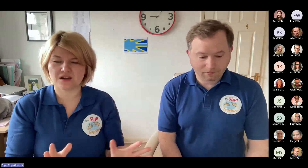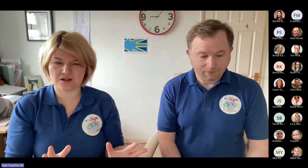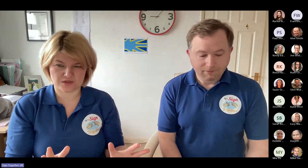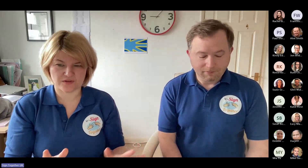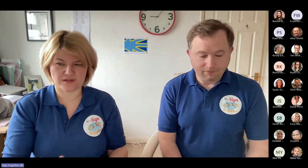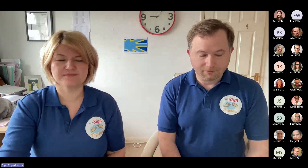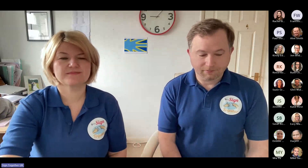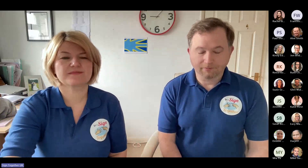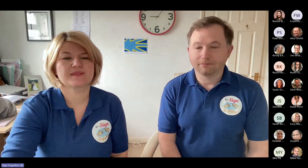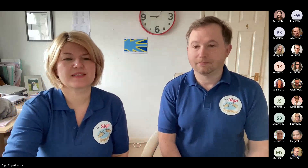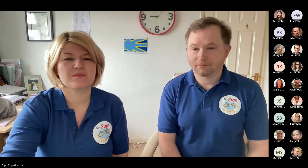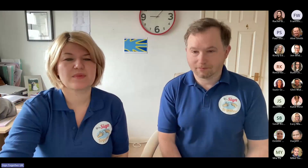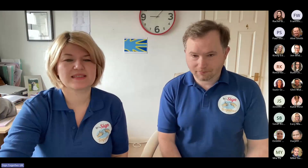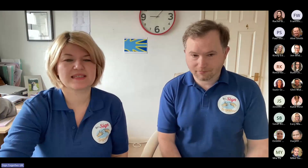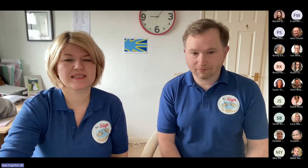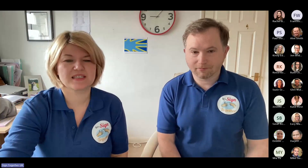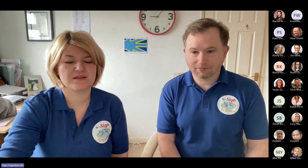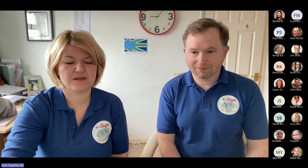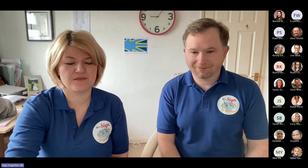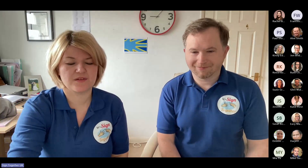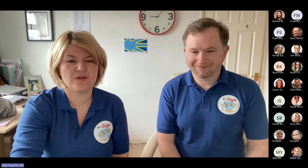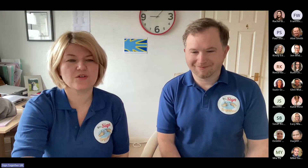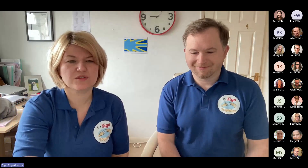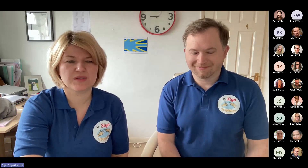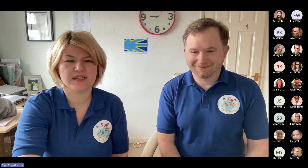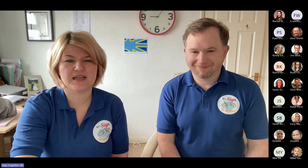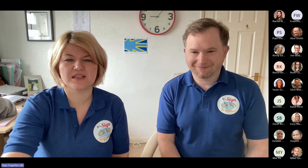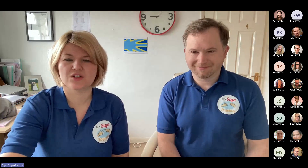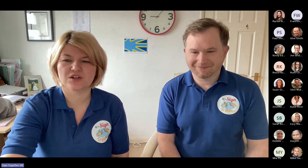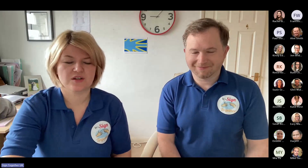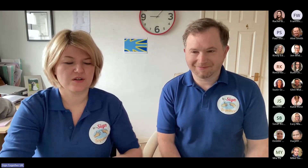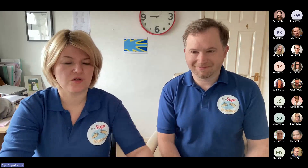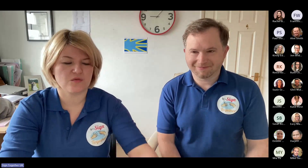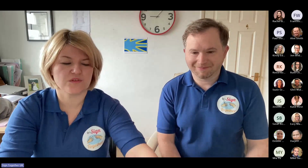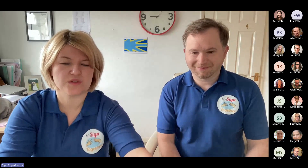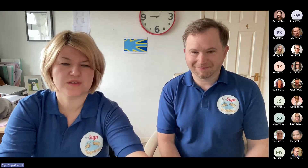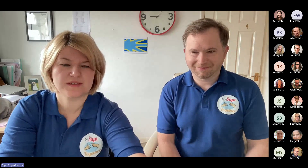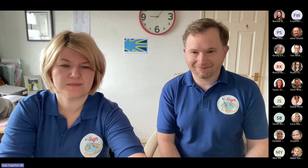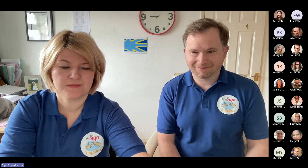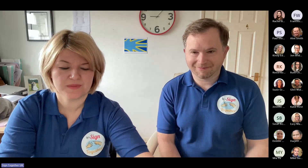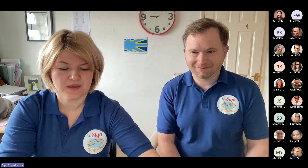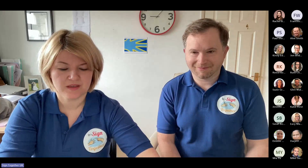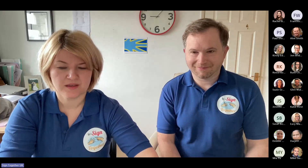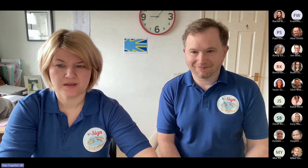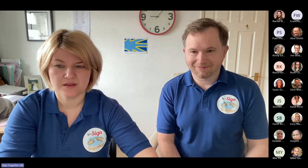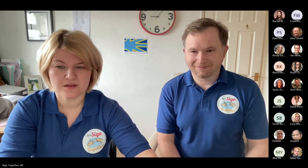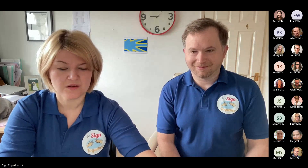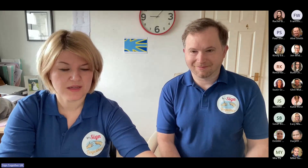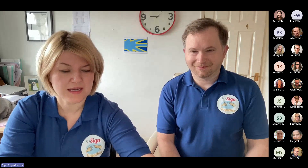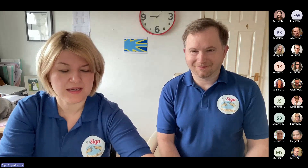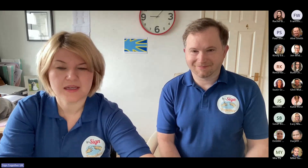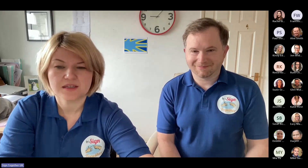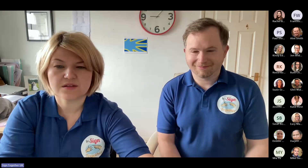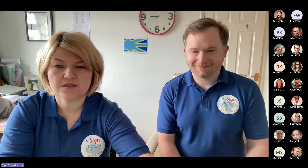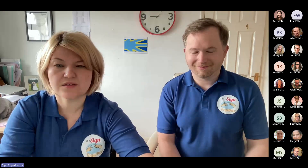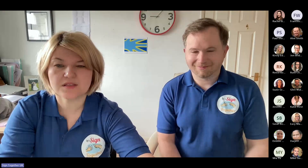start over. The best thing to do if you've lost somebody and they look confused. Okay, so those are